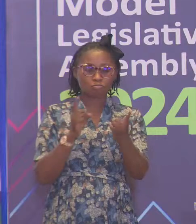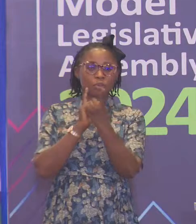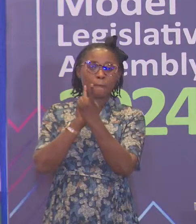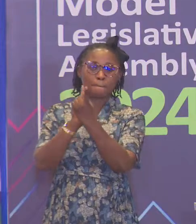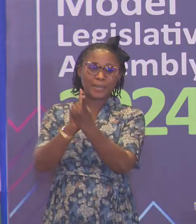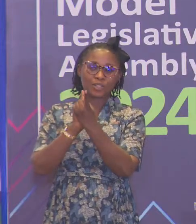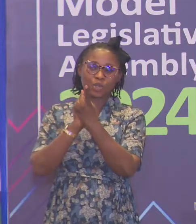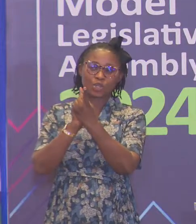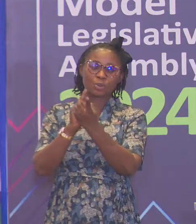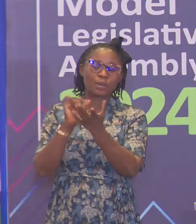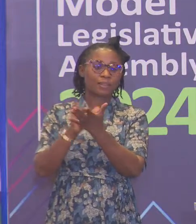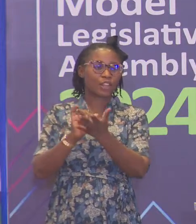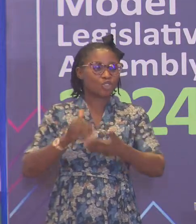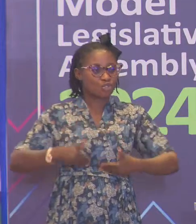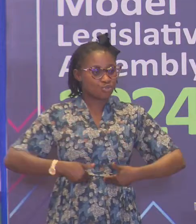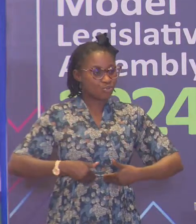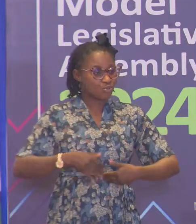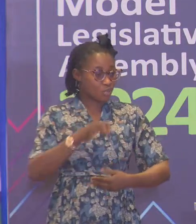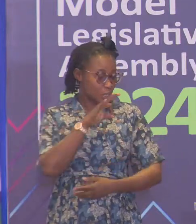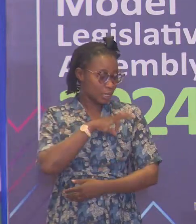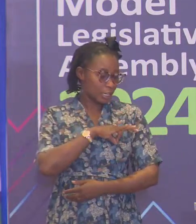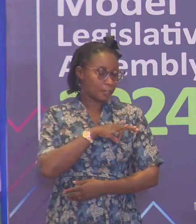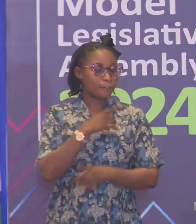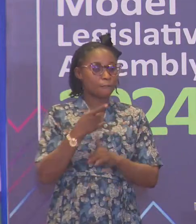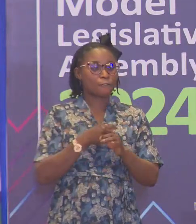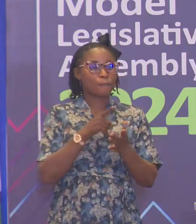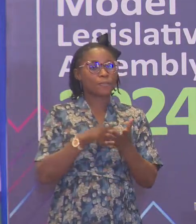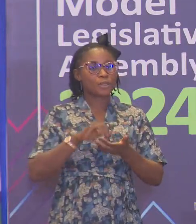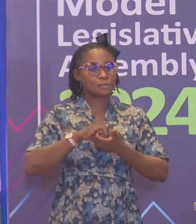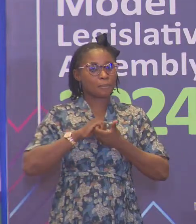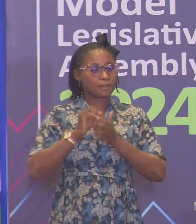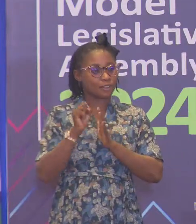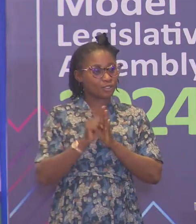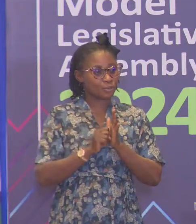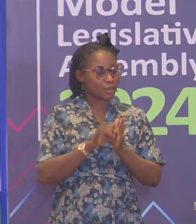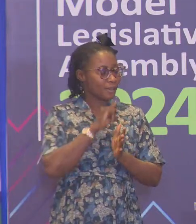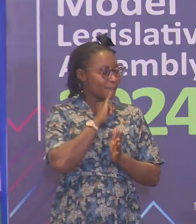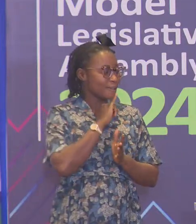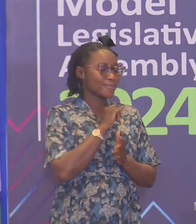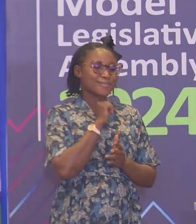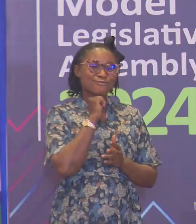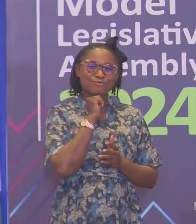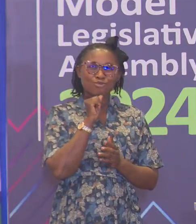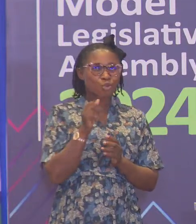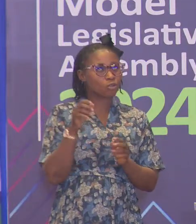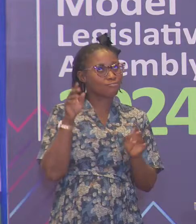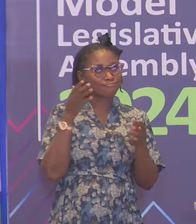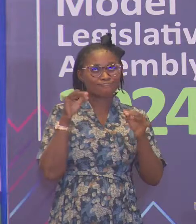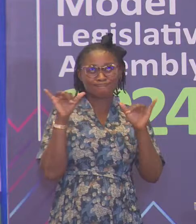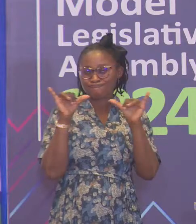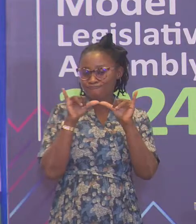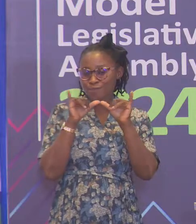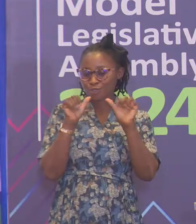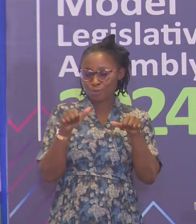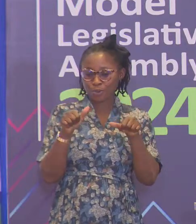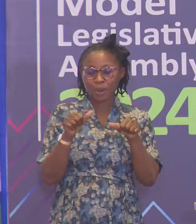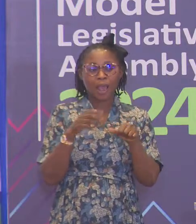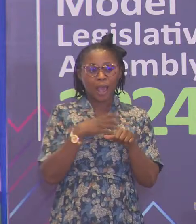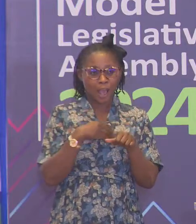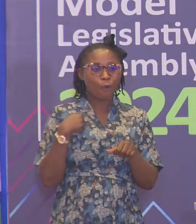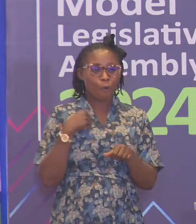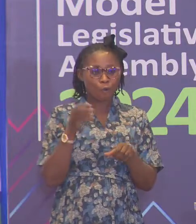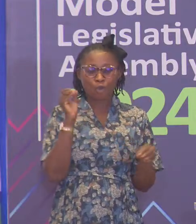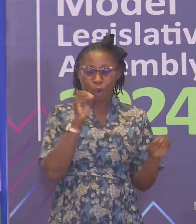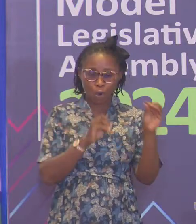that our youth gain from this partnership is invaluable and will undoubtedly contribute